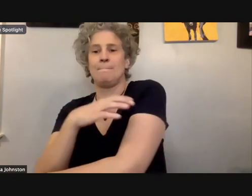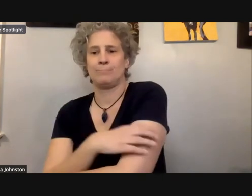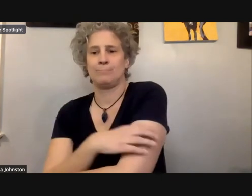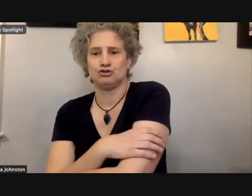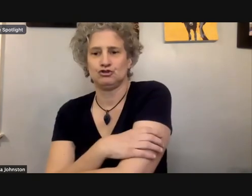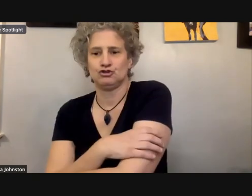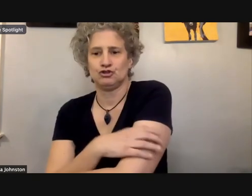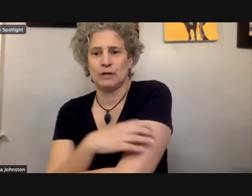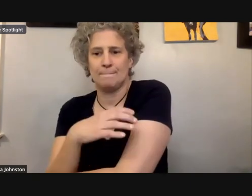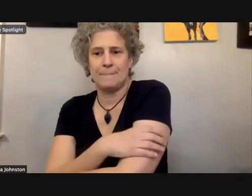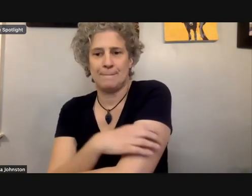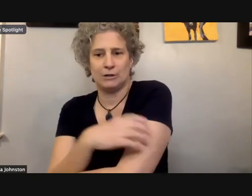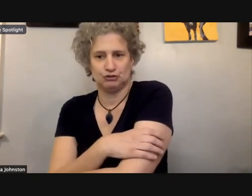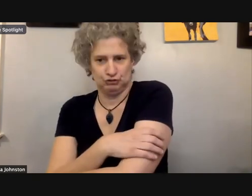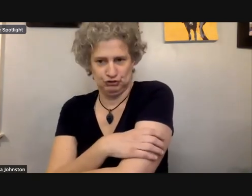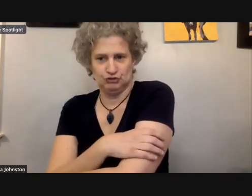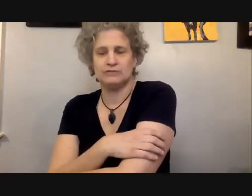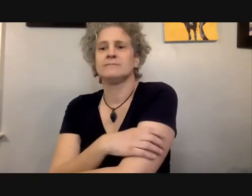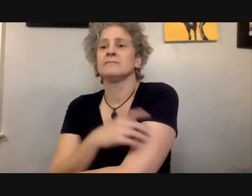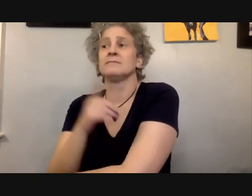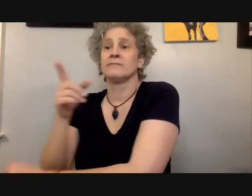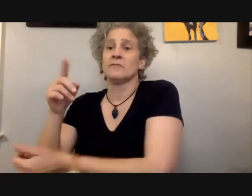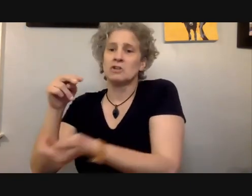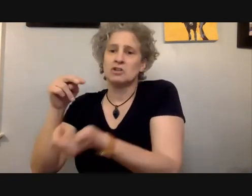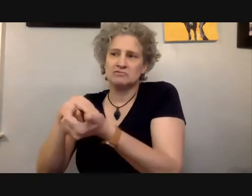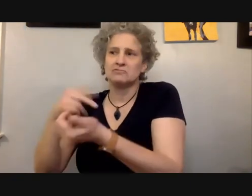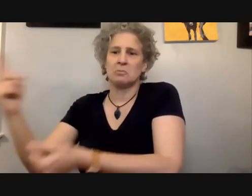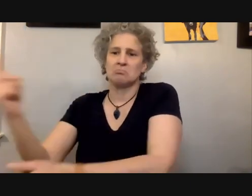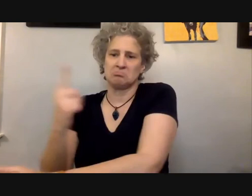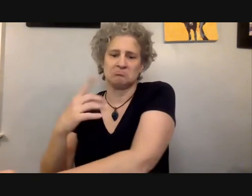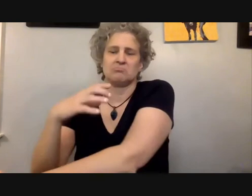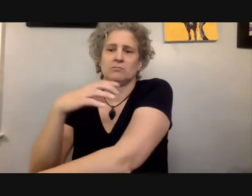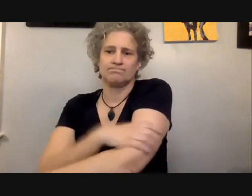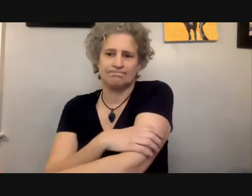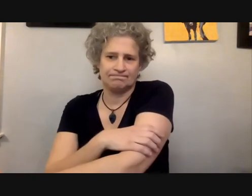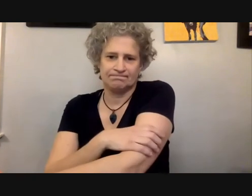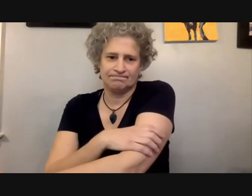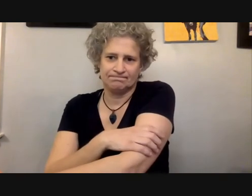two things you see most often. This one, referencing the blood pressure cuff.